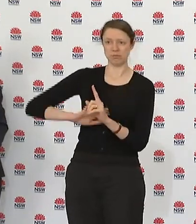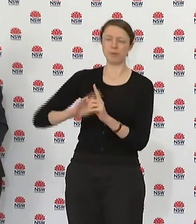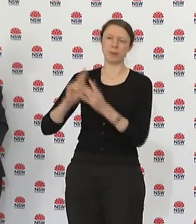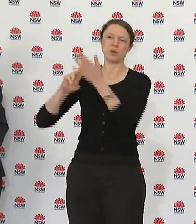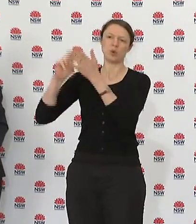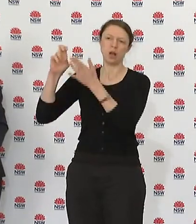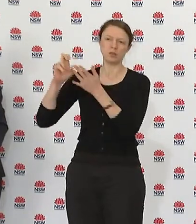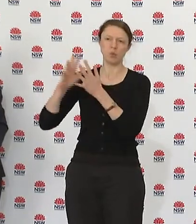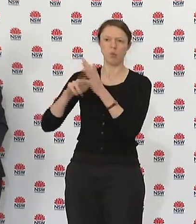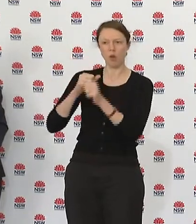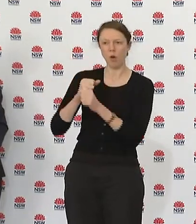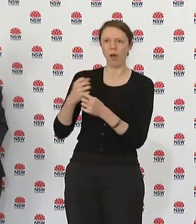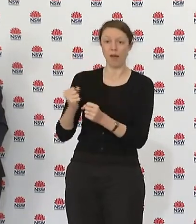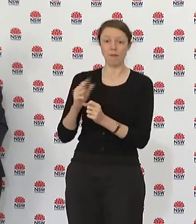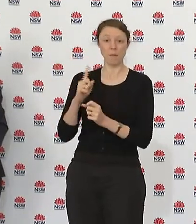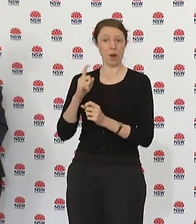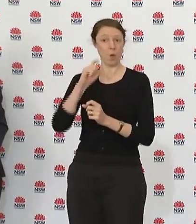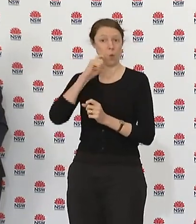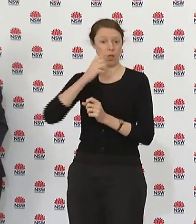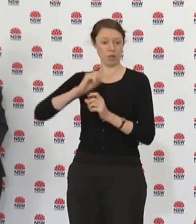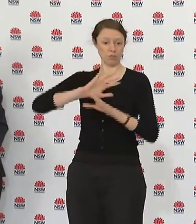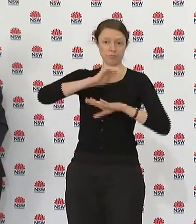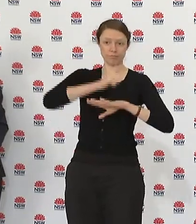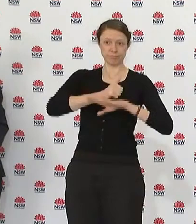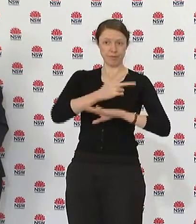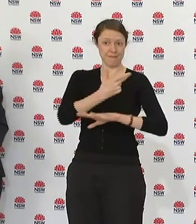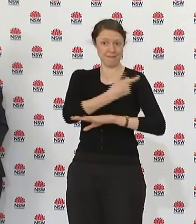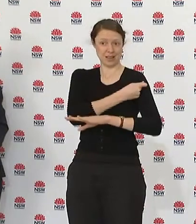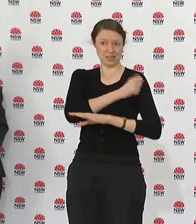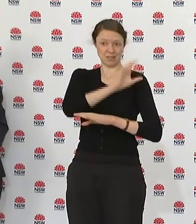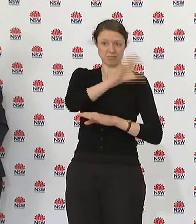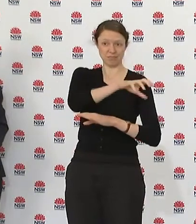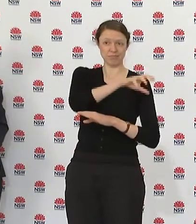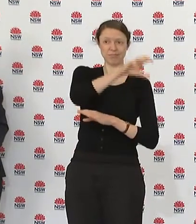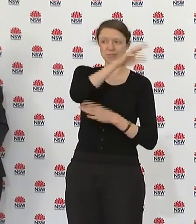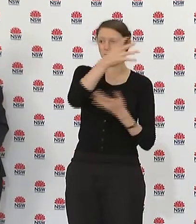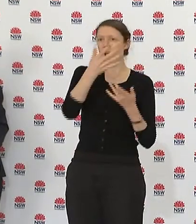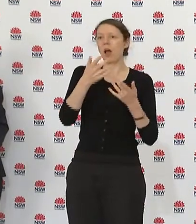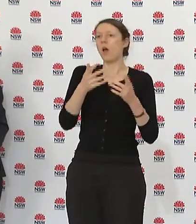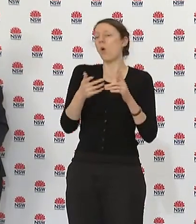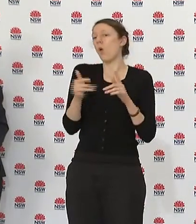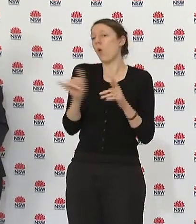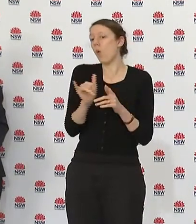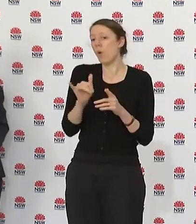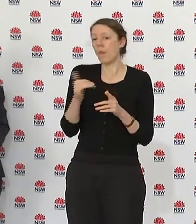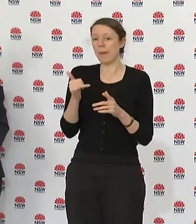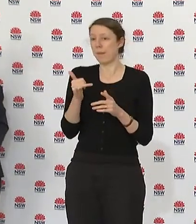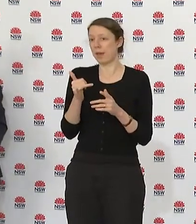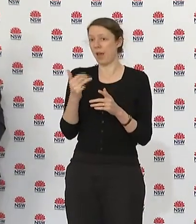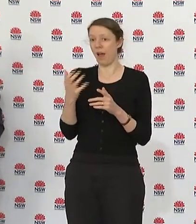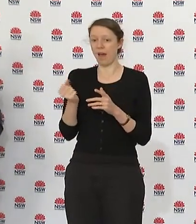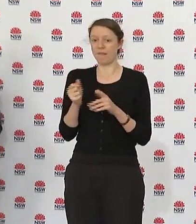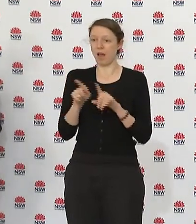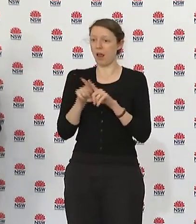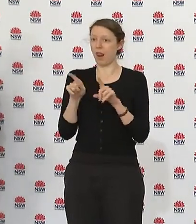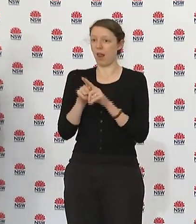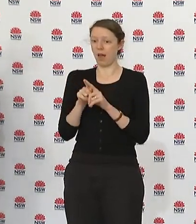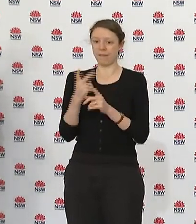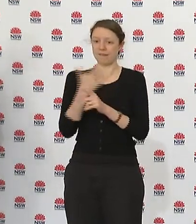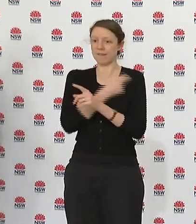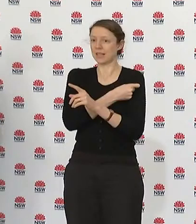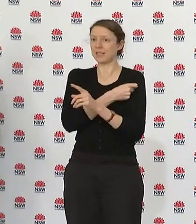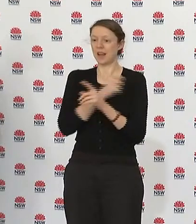or the idea of a travelling vaccination clinic that could pop town to town, utilise town halls, that sort of thing? Can I say we've got over